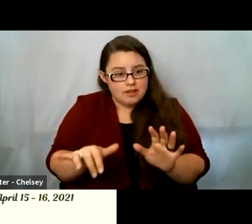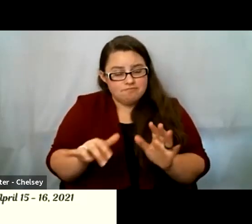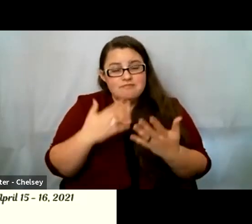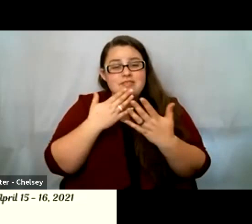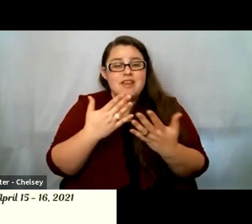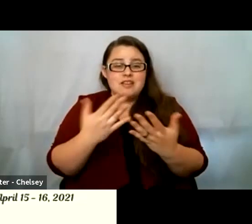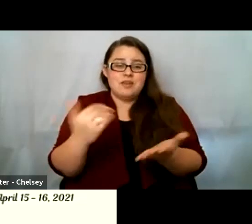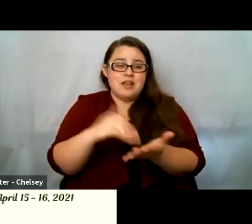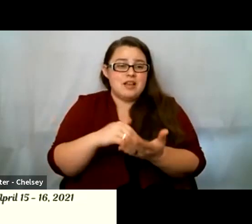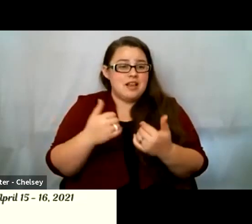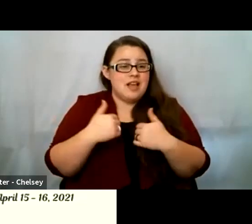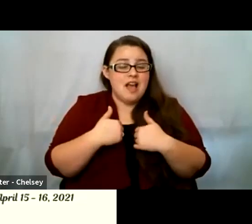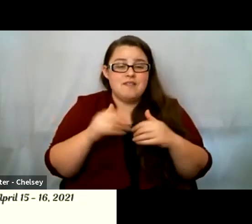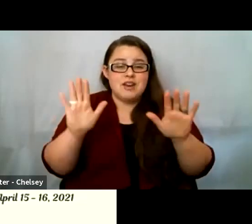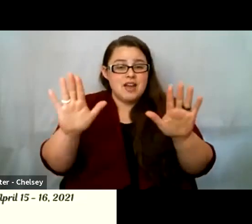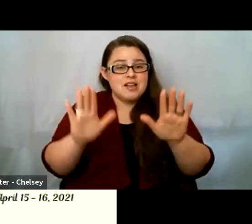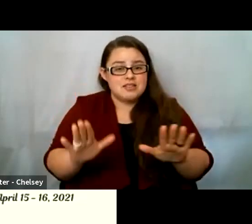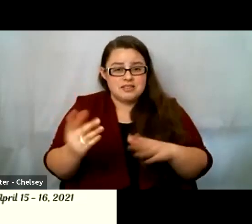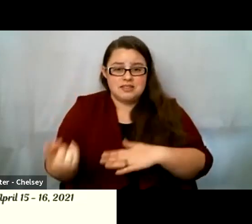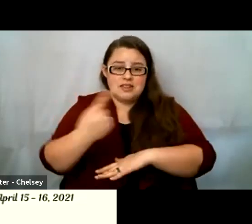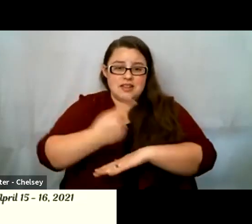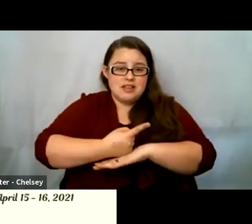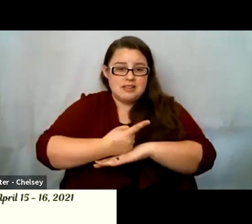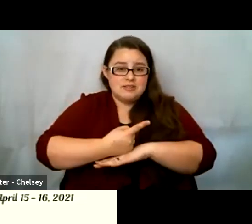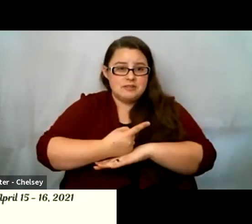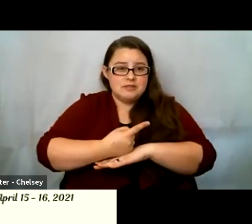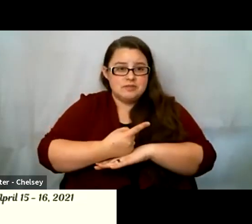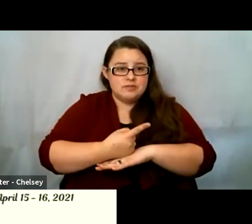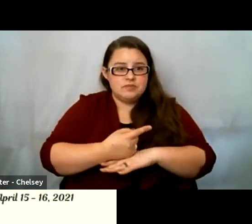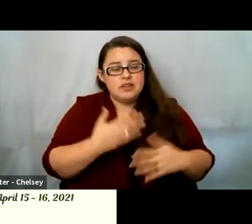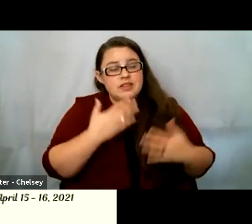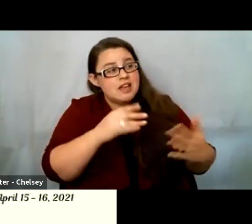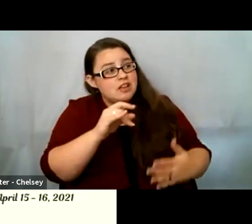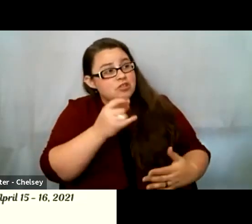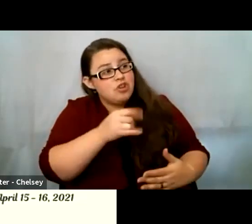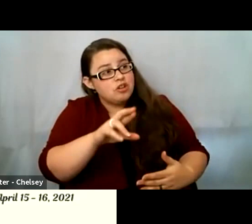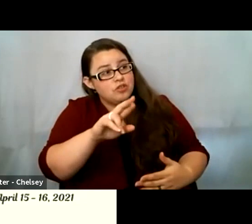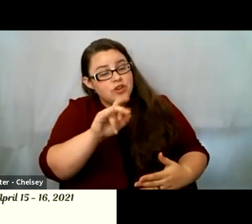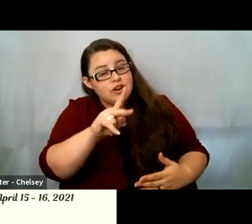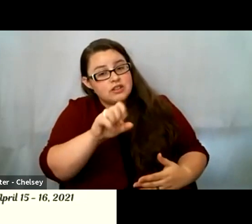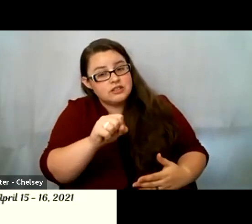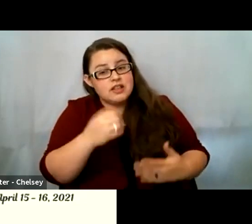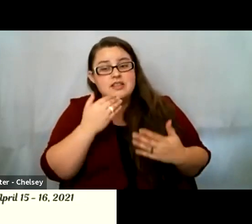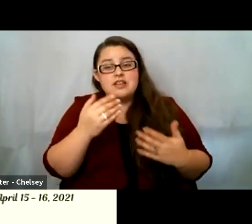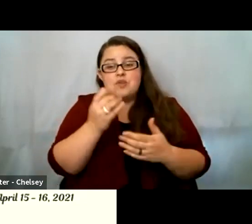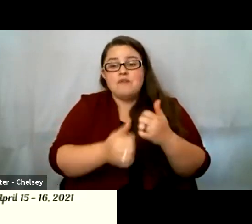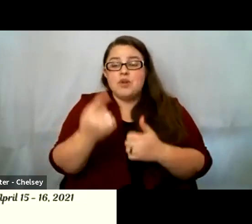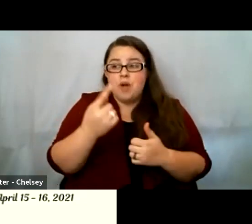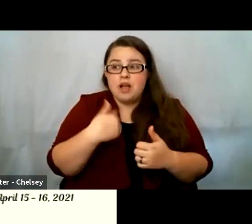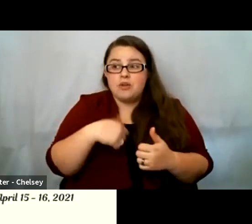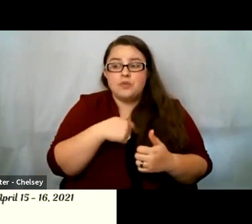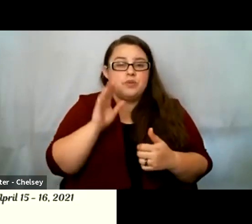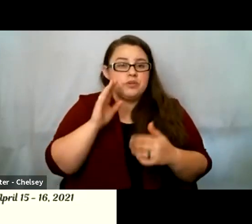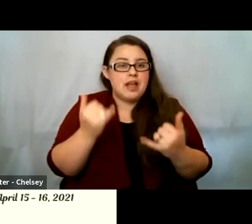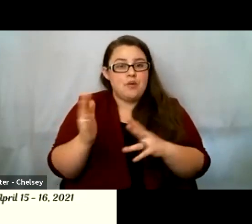all again and have an excellent day. Thank you, Dr. Ricks. Thank you, everyone. We are going on a